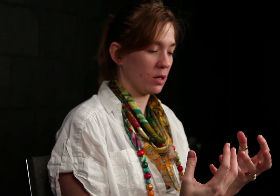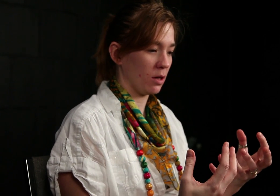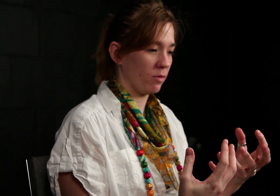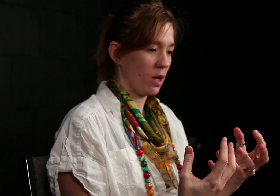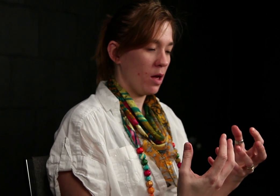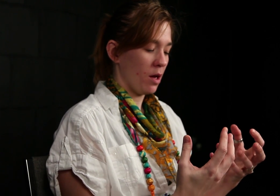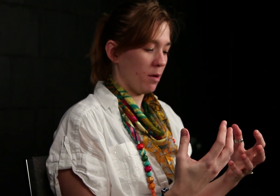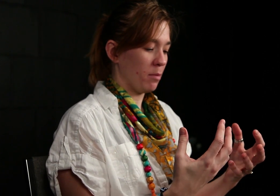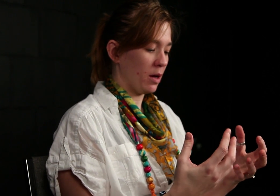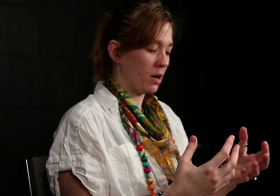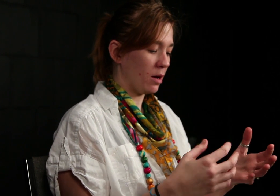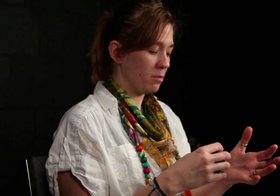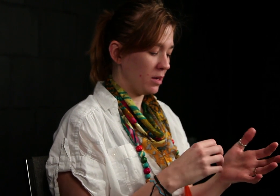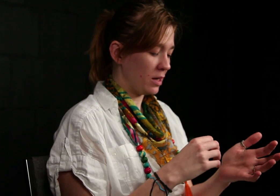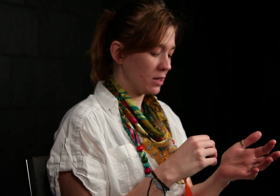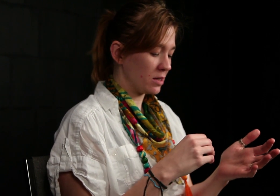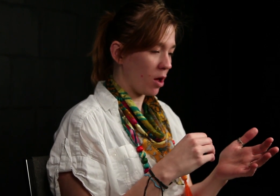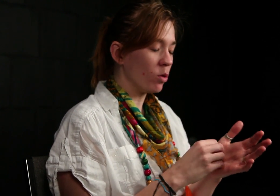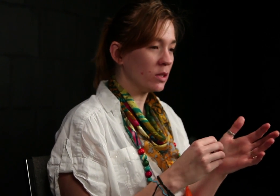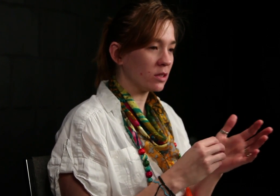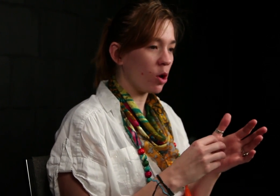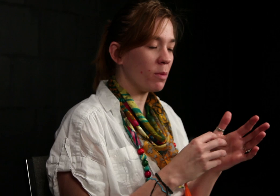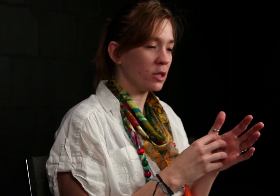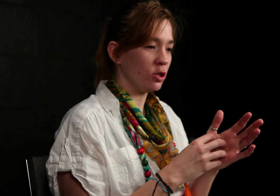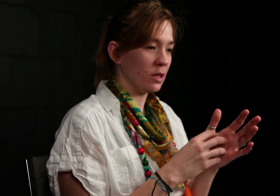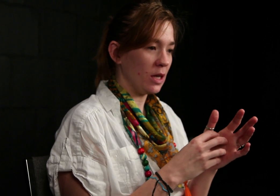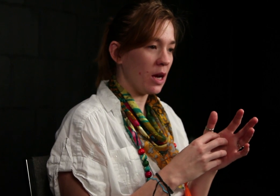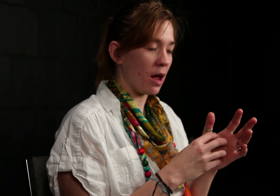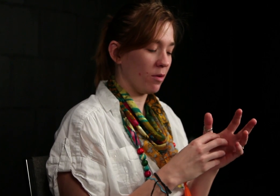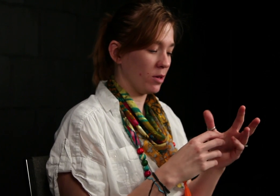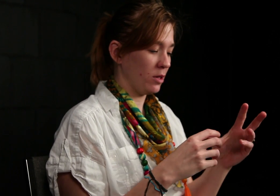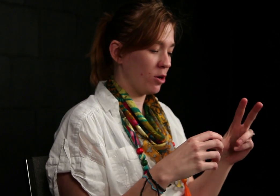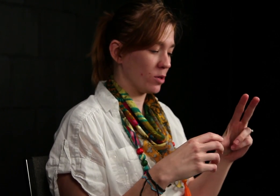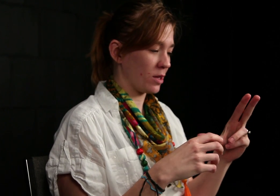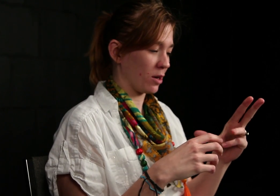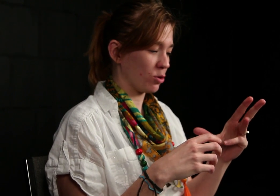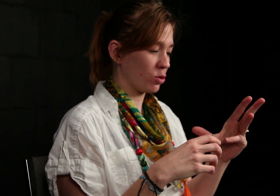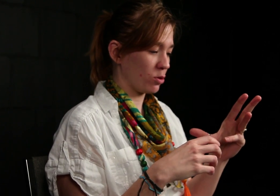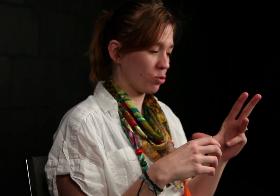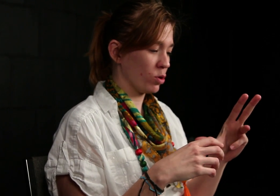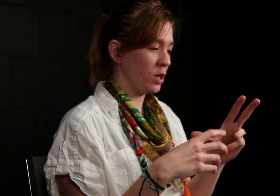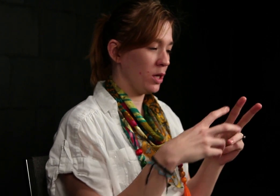enough. But it's only so much you can eat out of it, and you know, it's like a